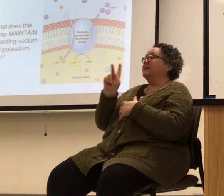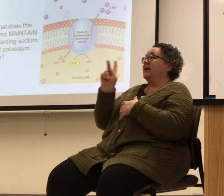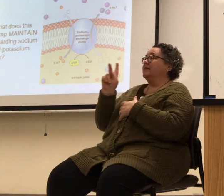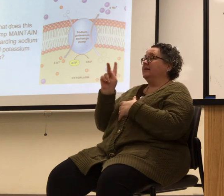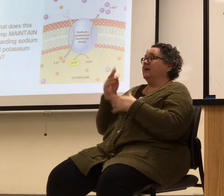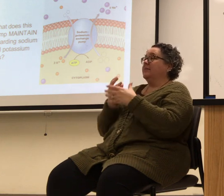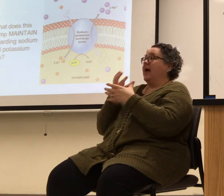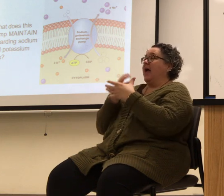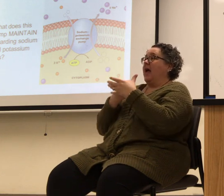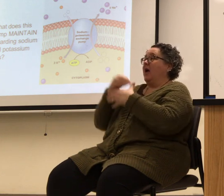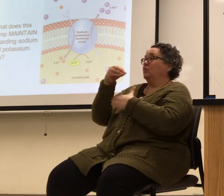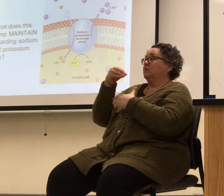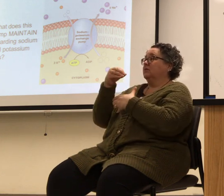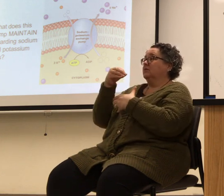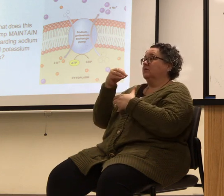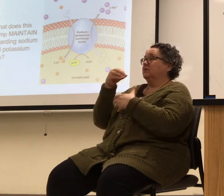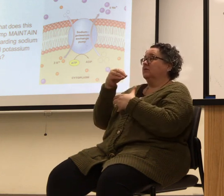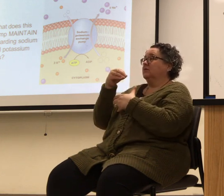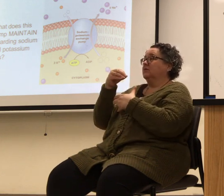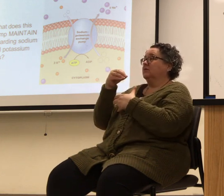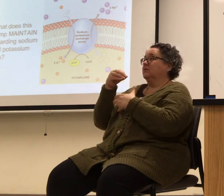out?